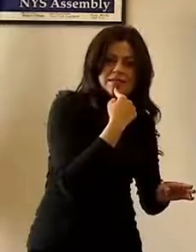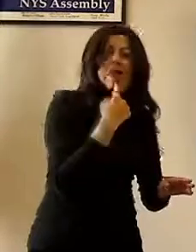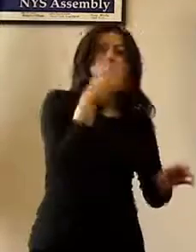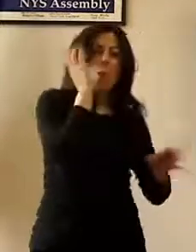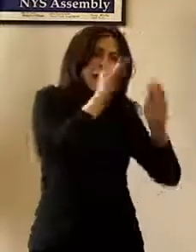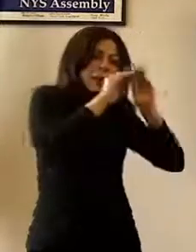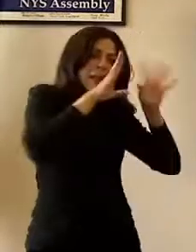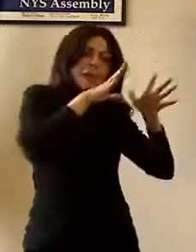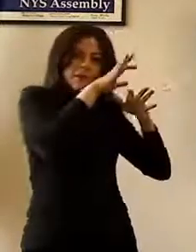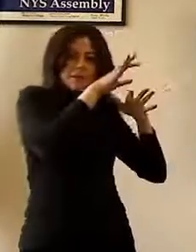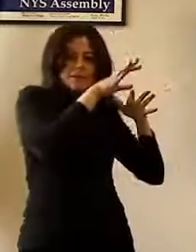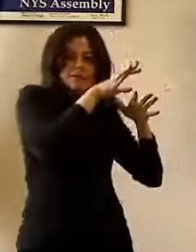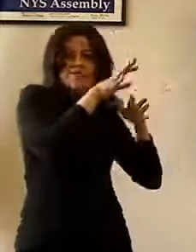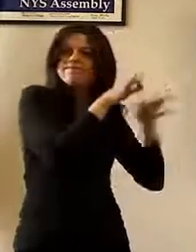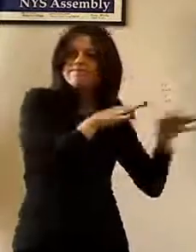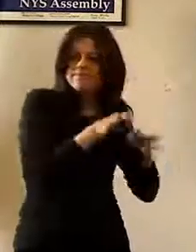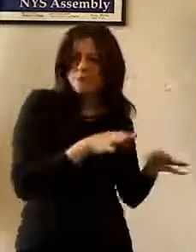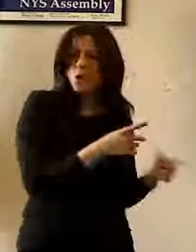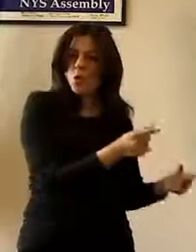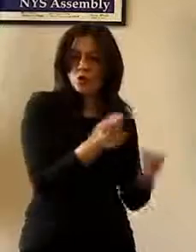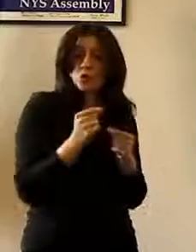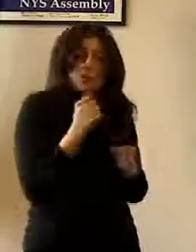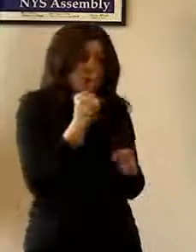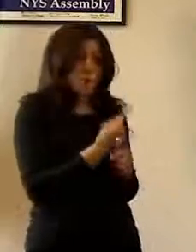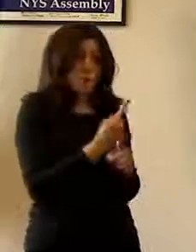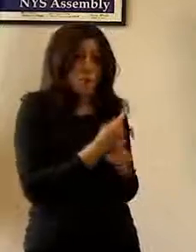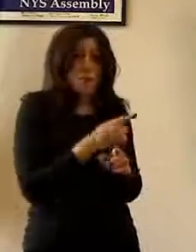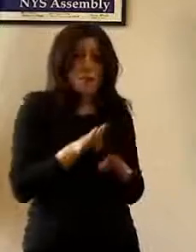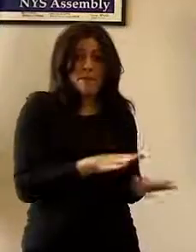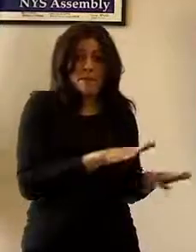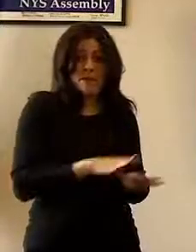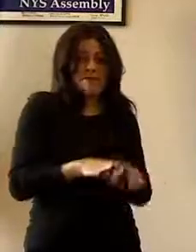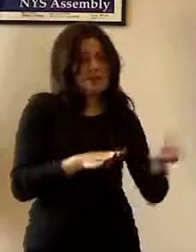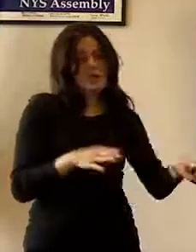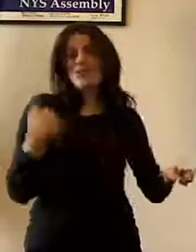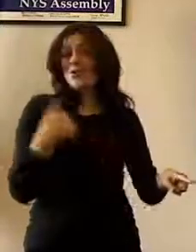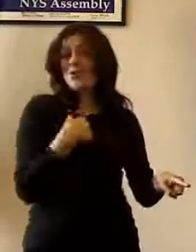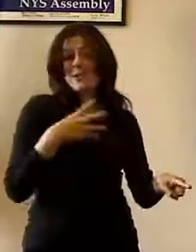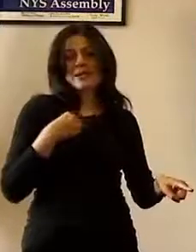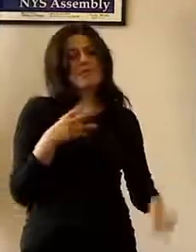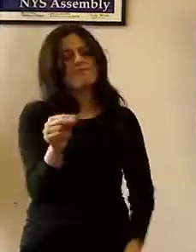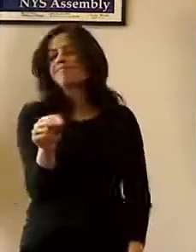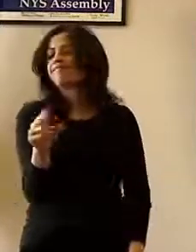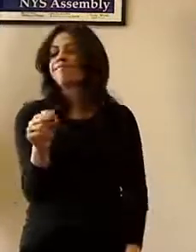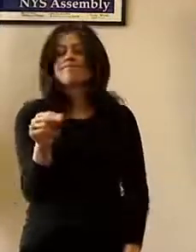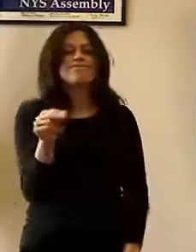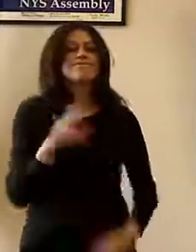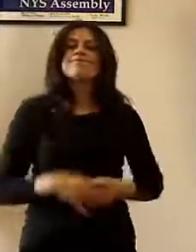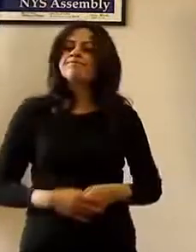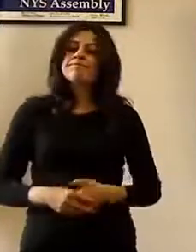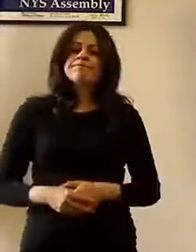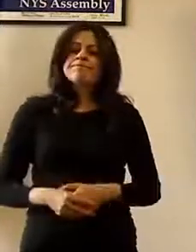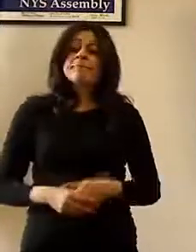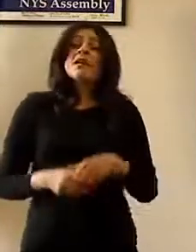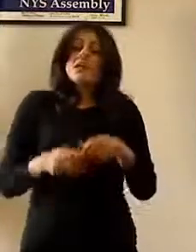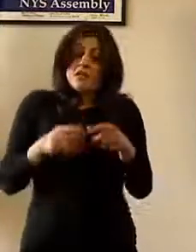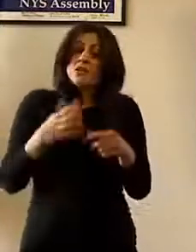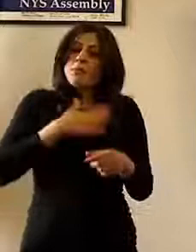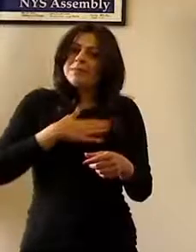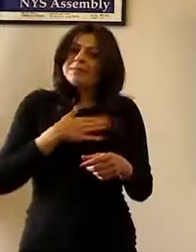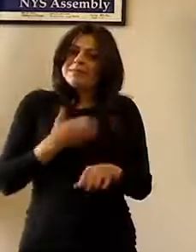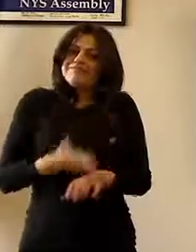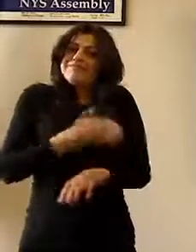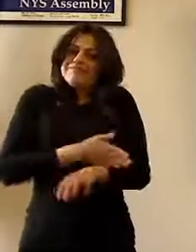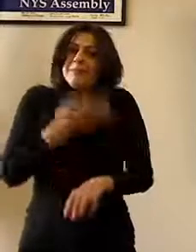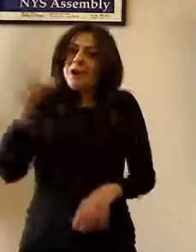clear that inappropriate actions like this are just not something that we can accept. So be safer,